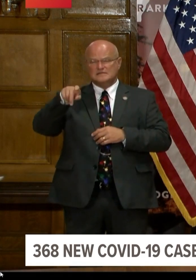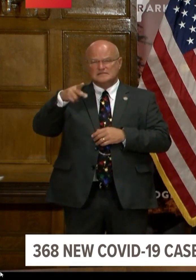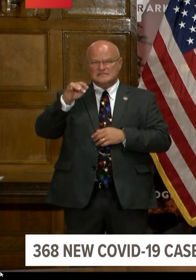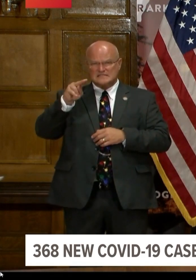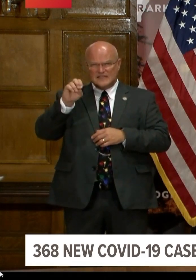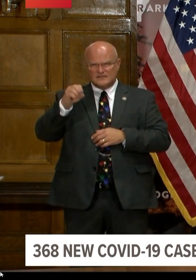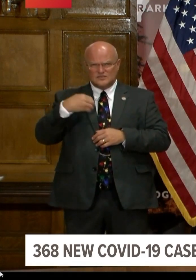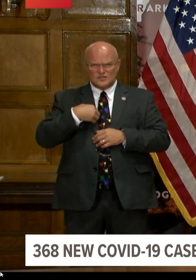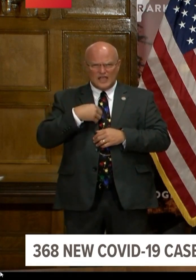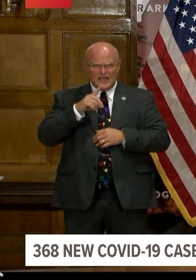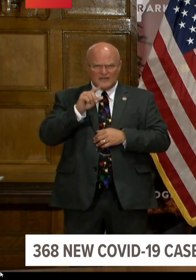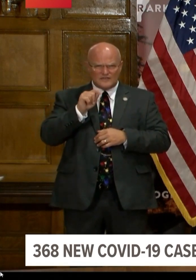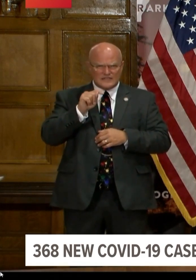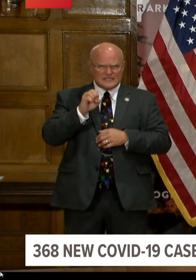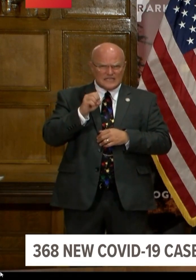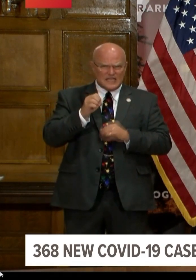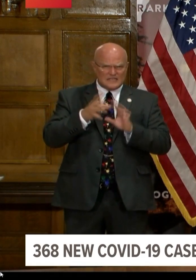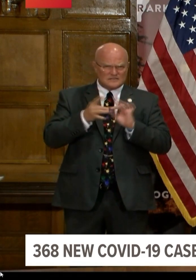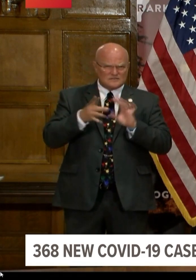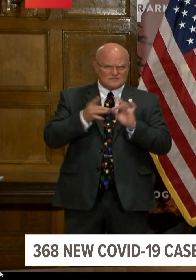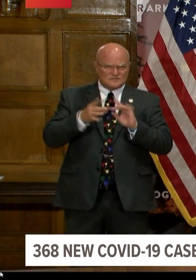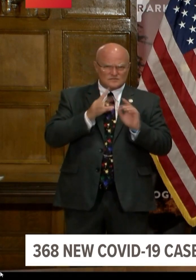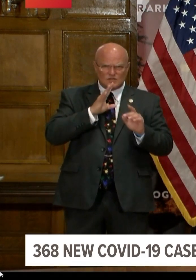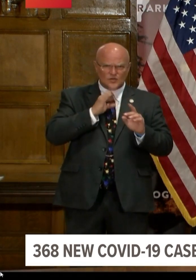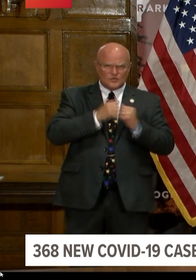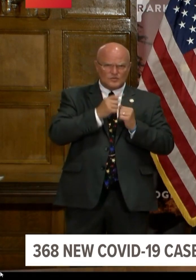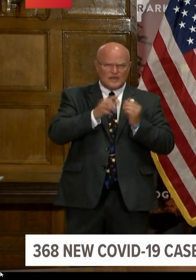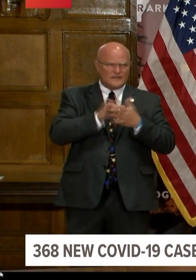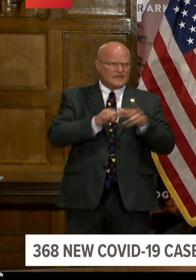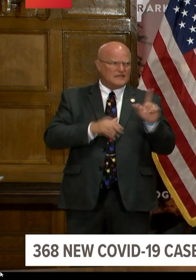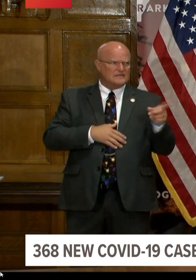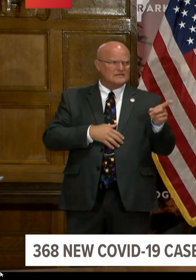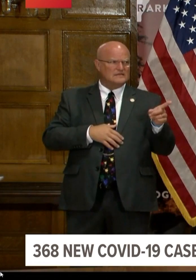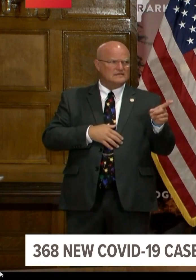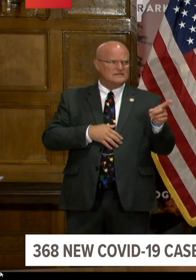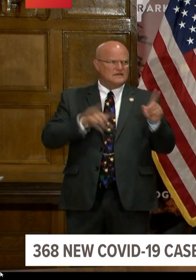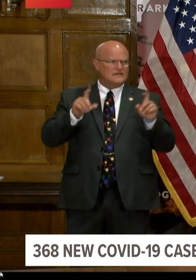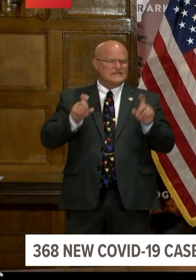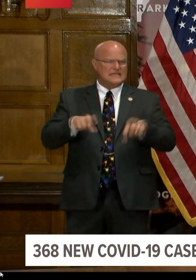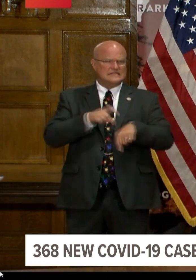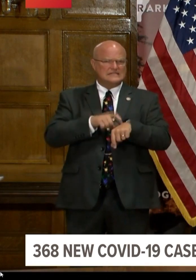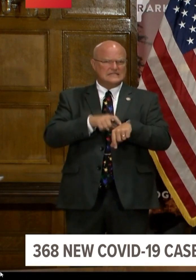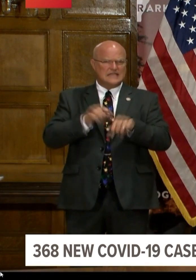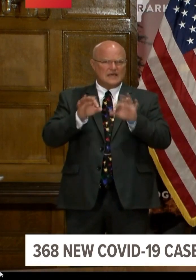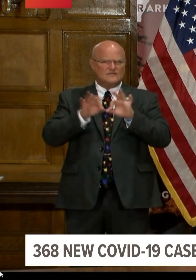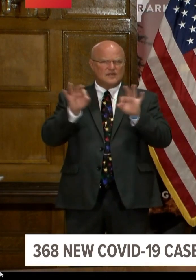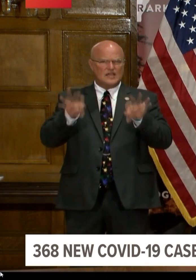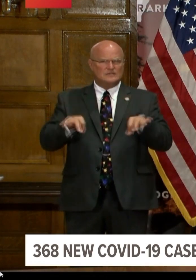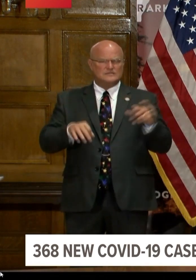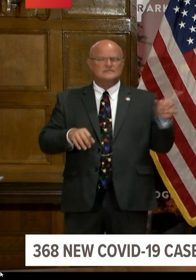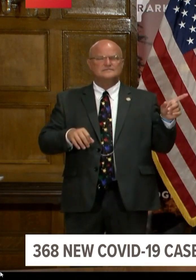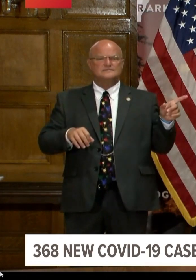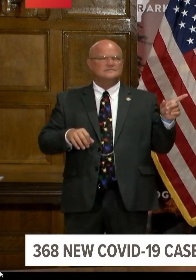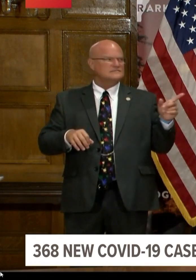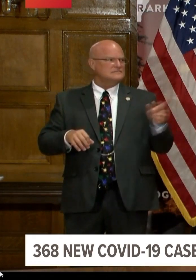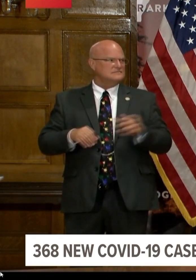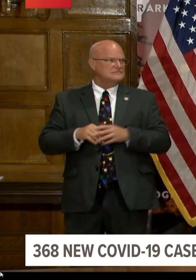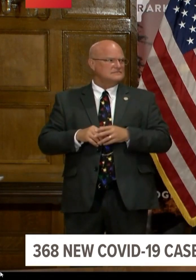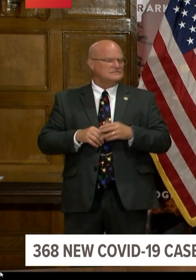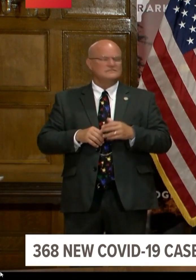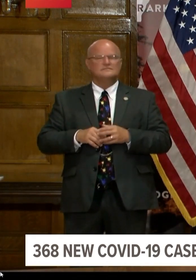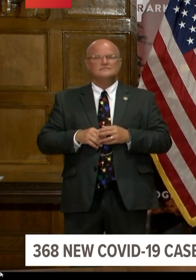the dates that you referenced? Are you a good one you have that on the testing time frames? Yes, sir. We